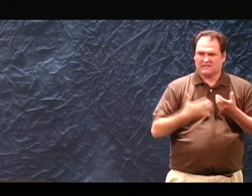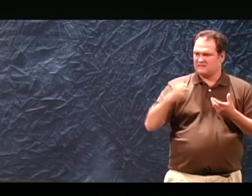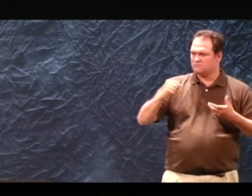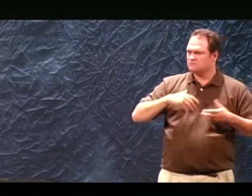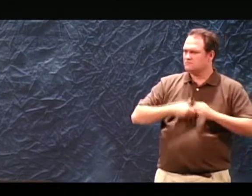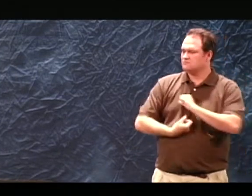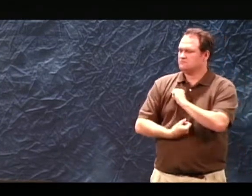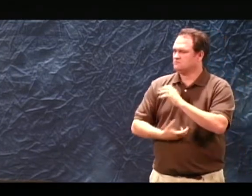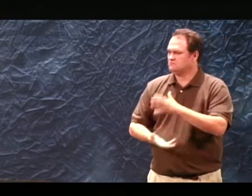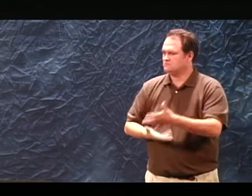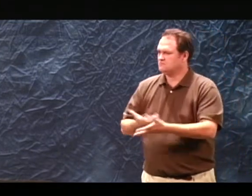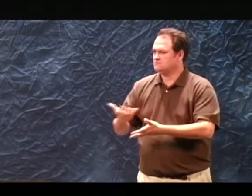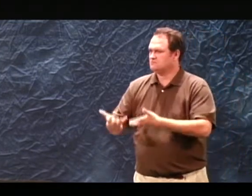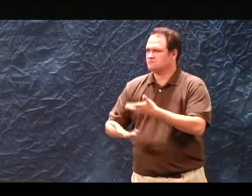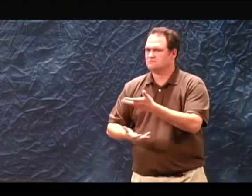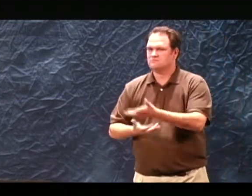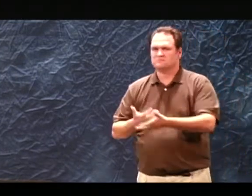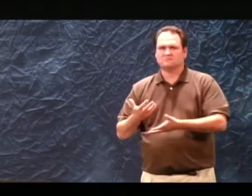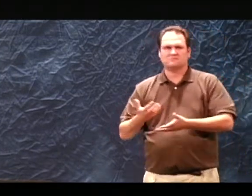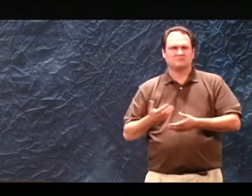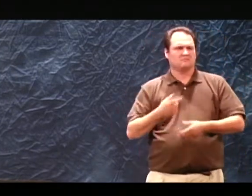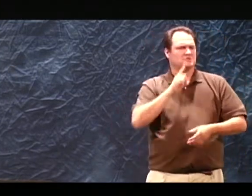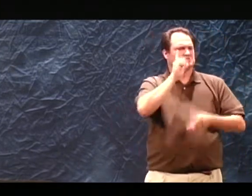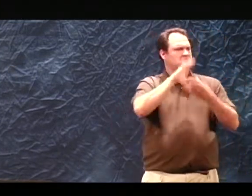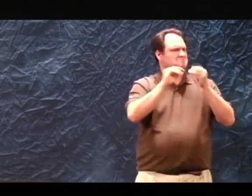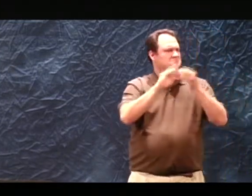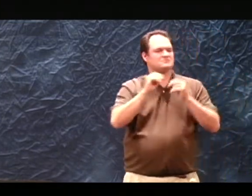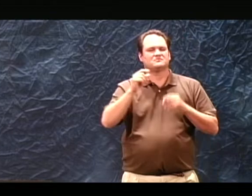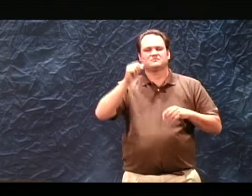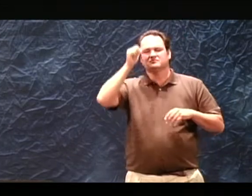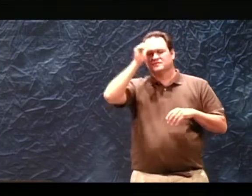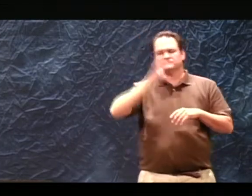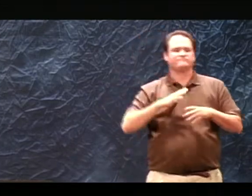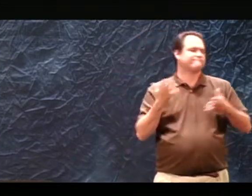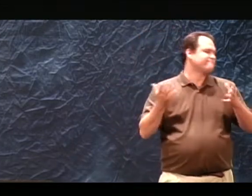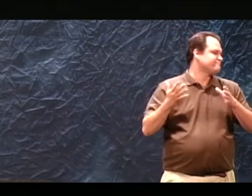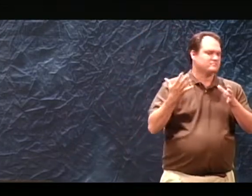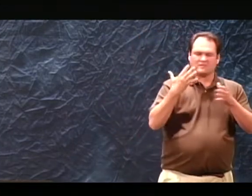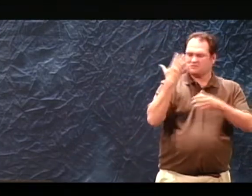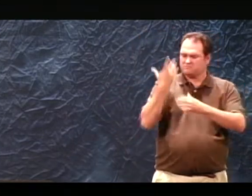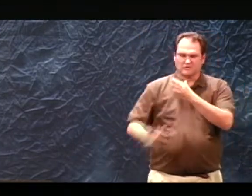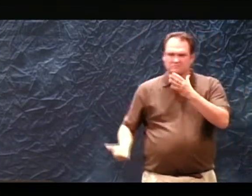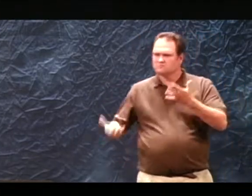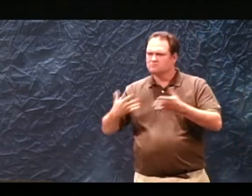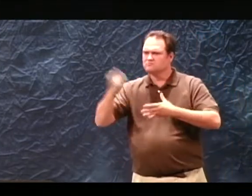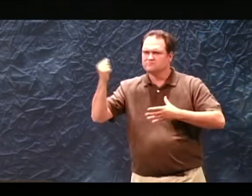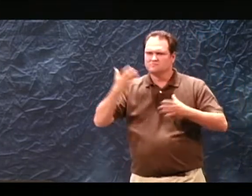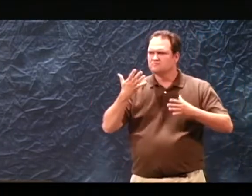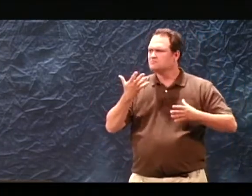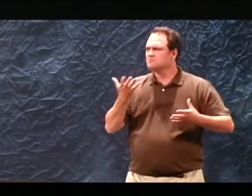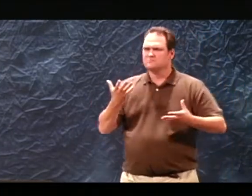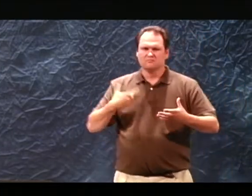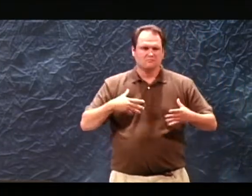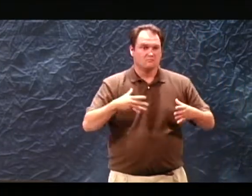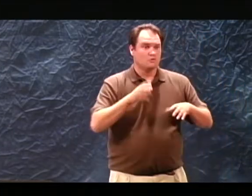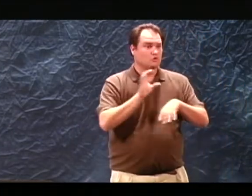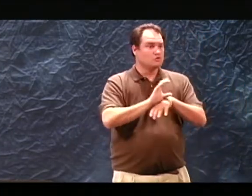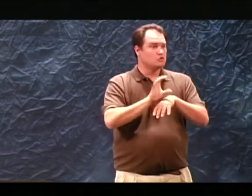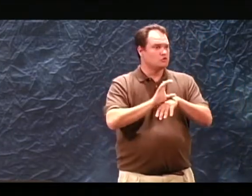often when somebody leaves the church we might think that the church would just go on smoothly